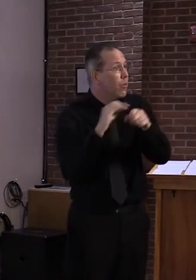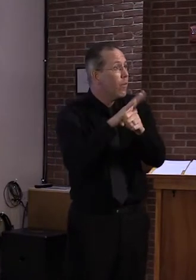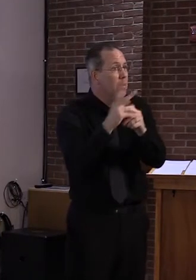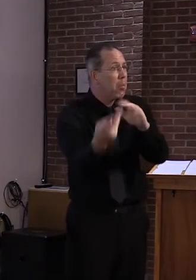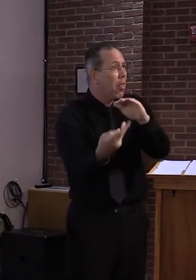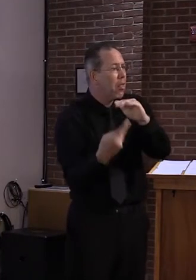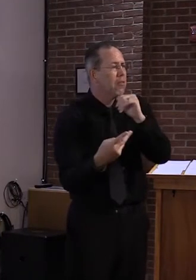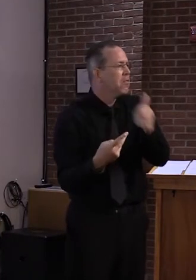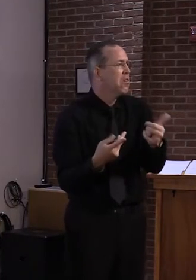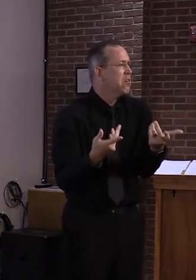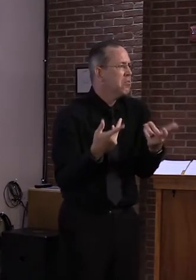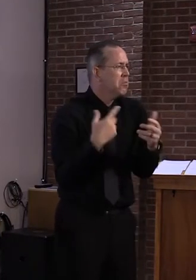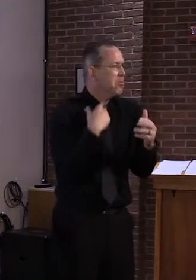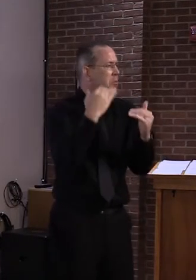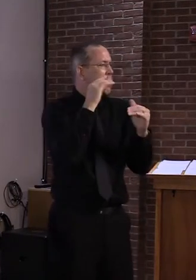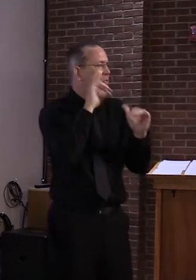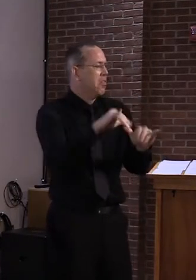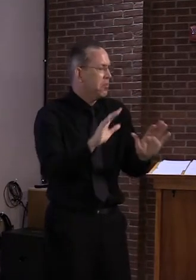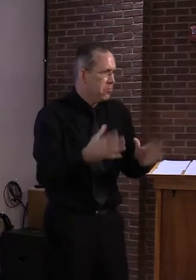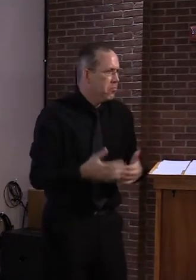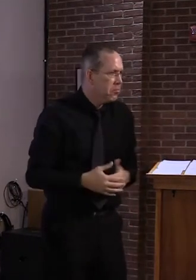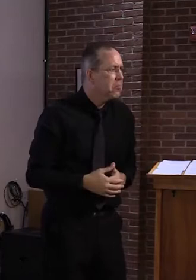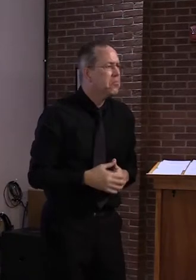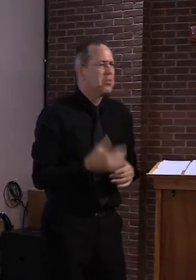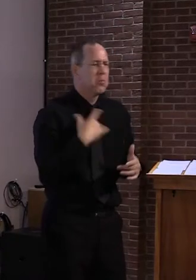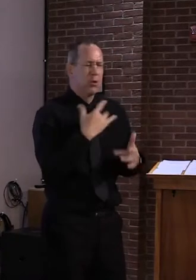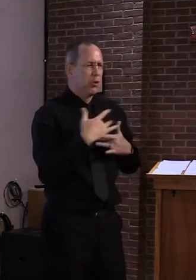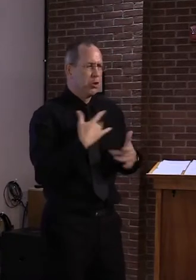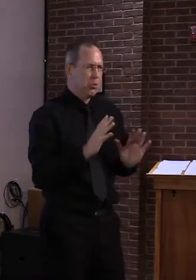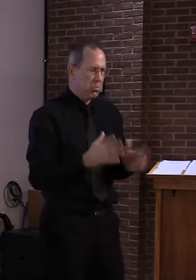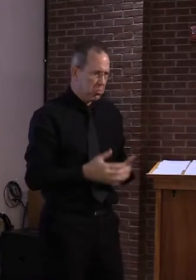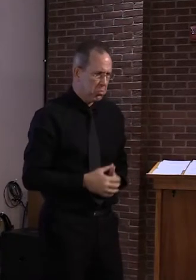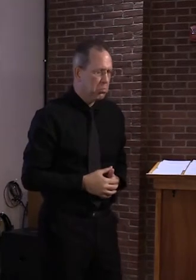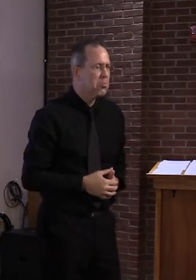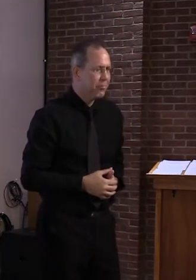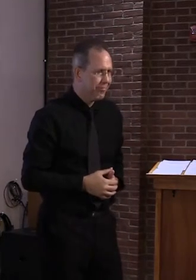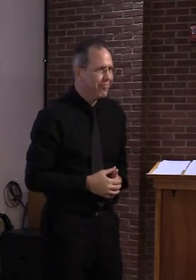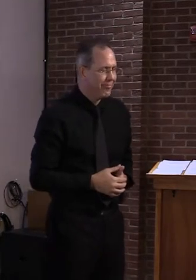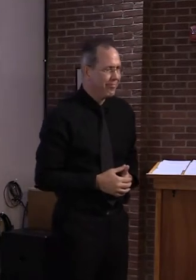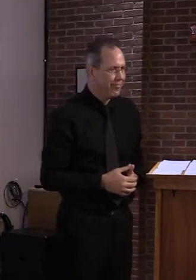future. So this is not a cause for concern at this time.